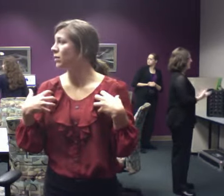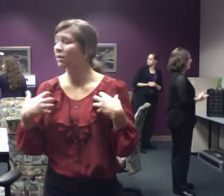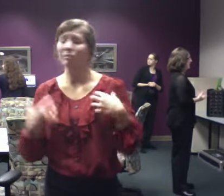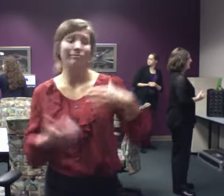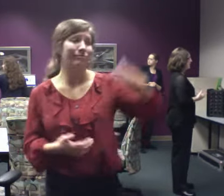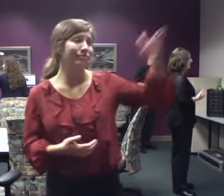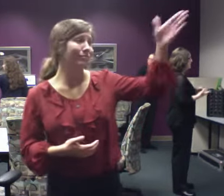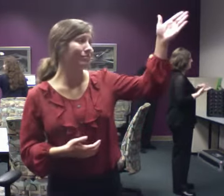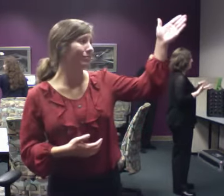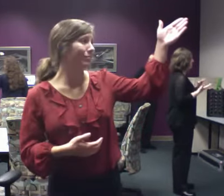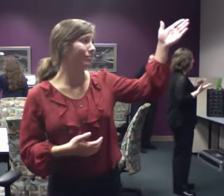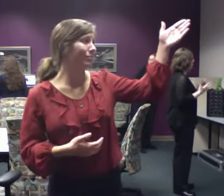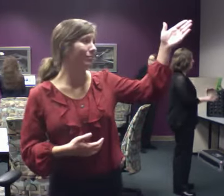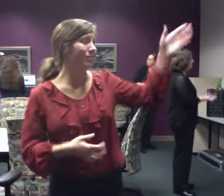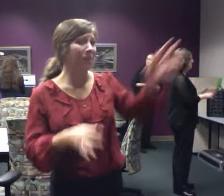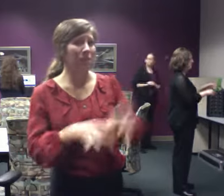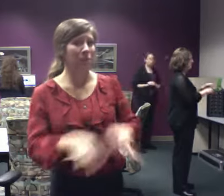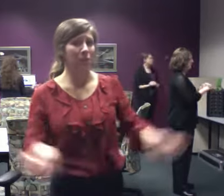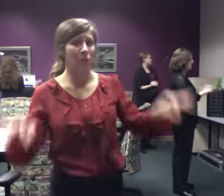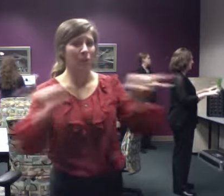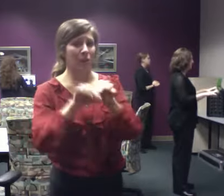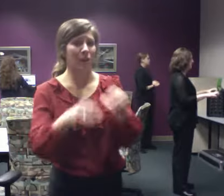just for the heck of it. Now,